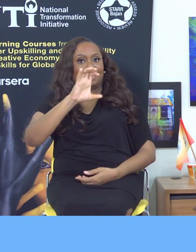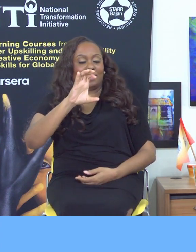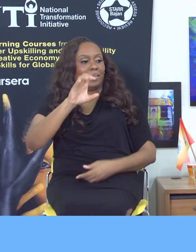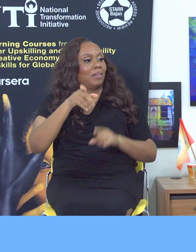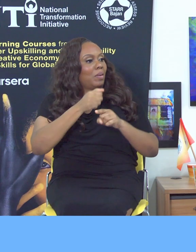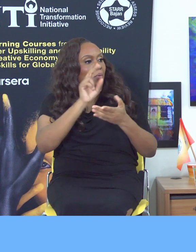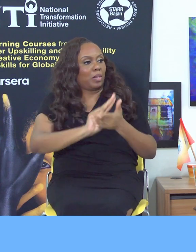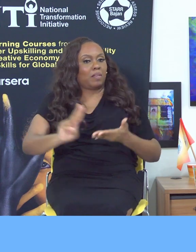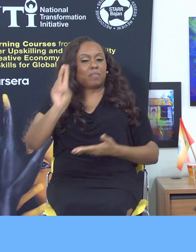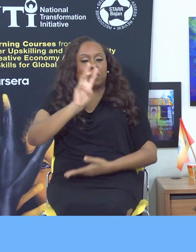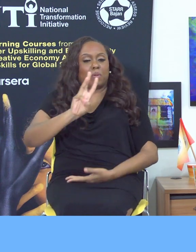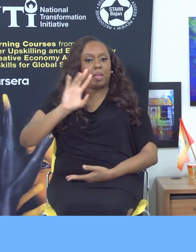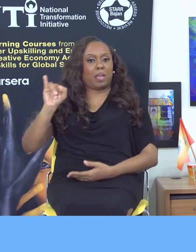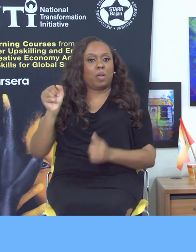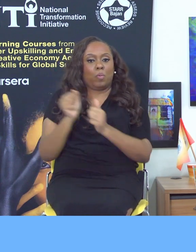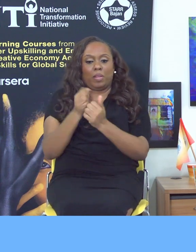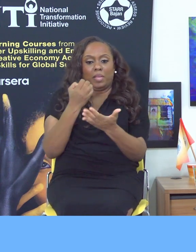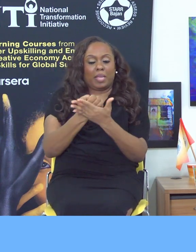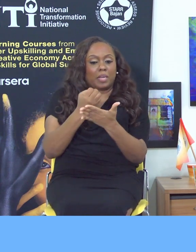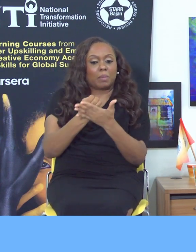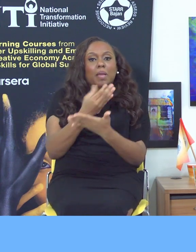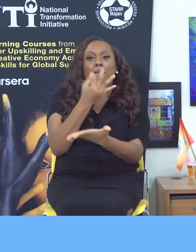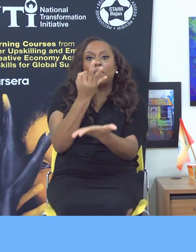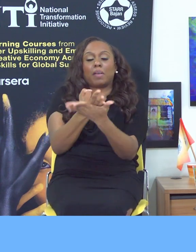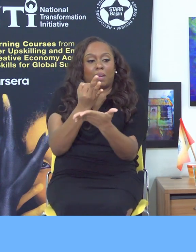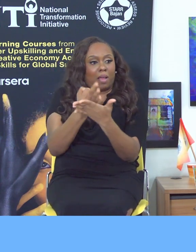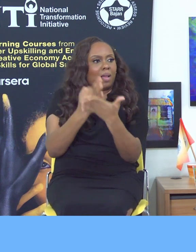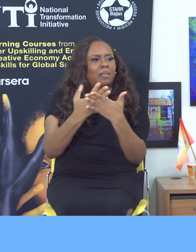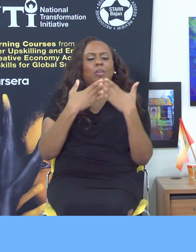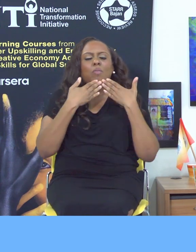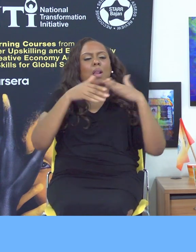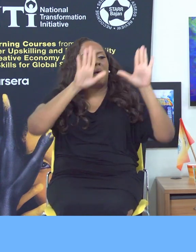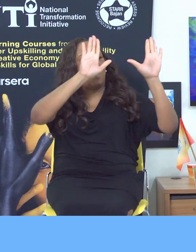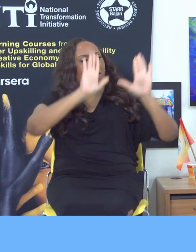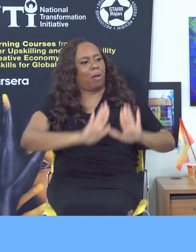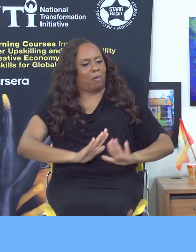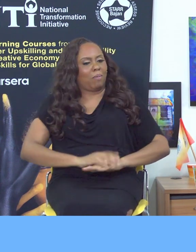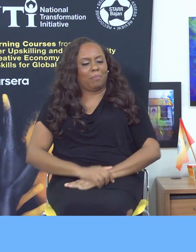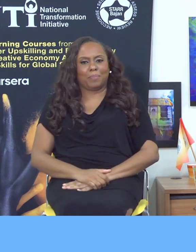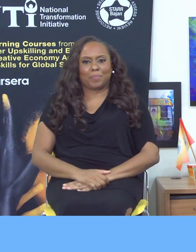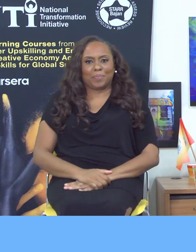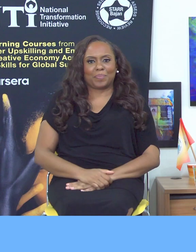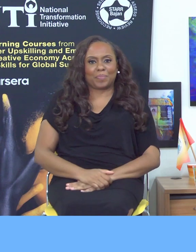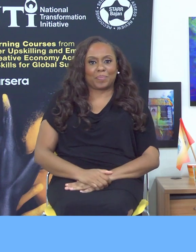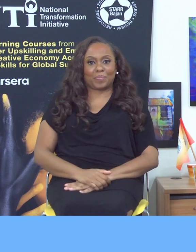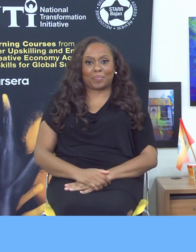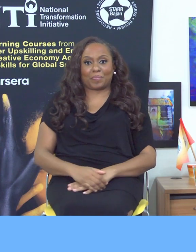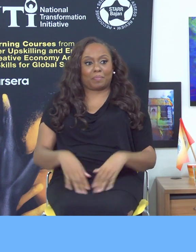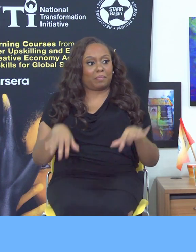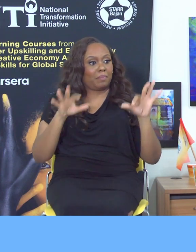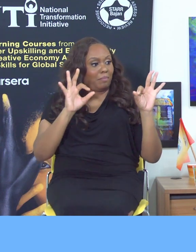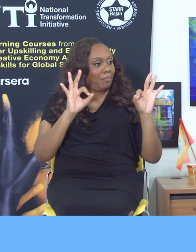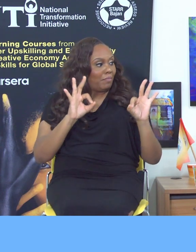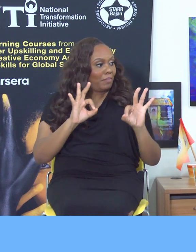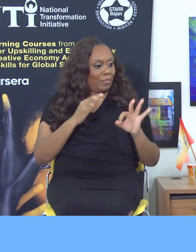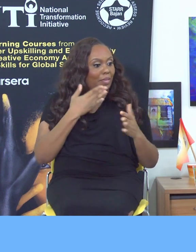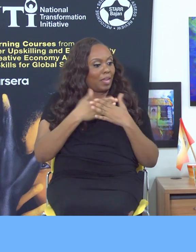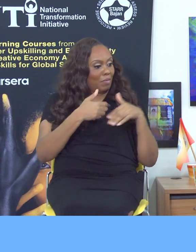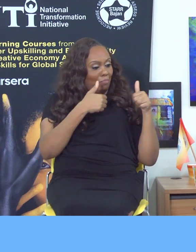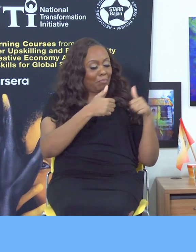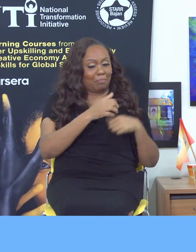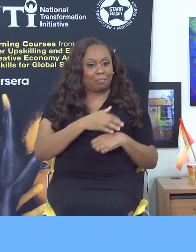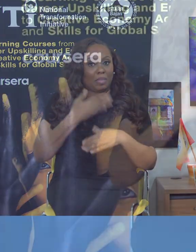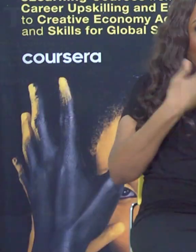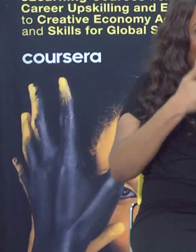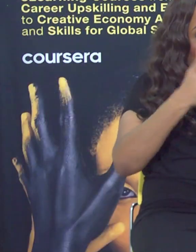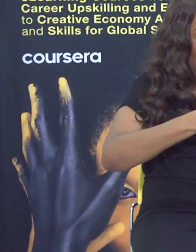UE in Economics and Finance, so fascinating as well to hear from him. How's that pace, Bonnie? Am I speaking good?